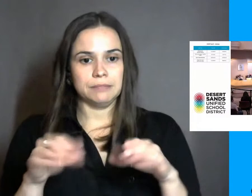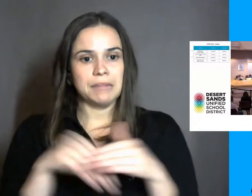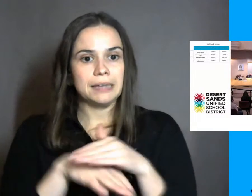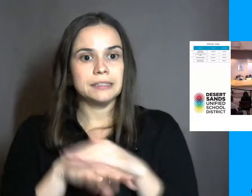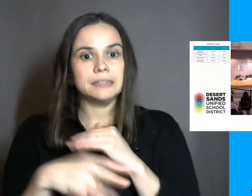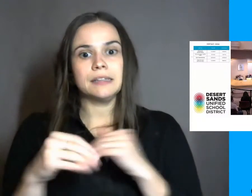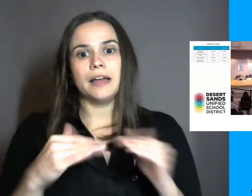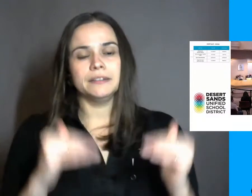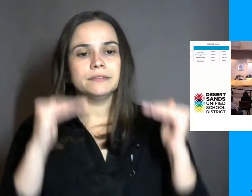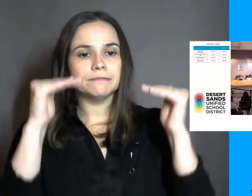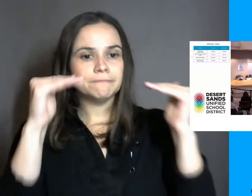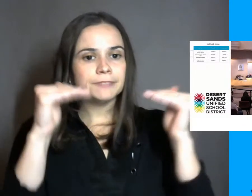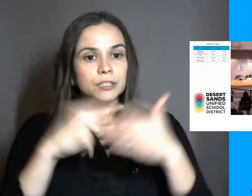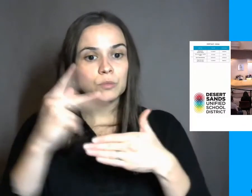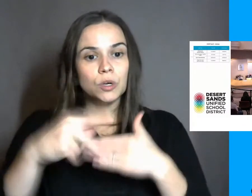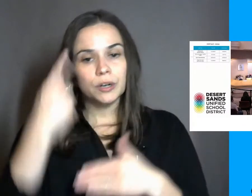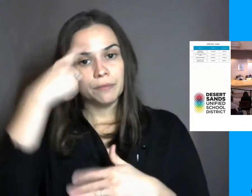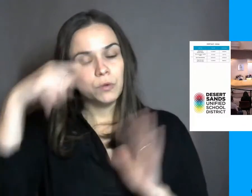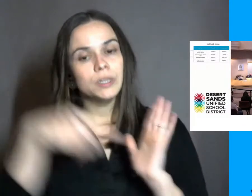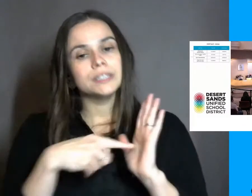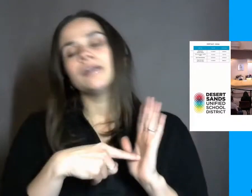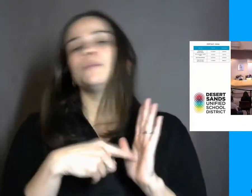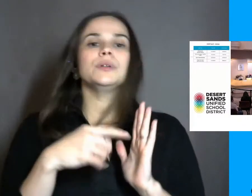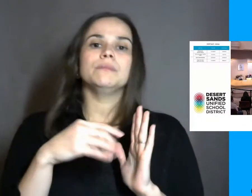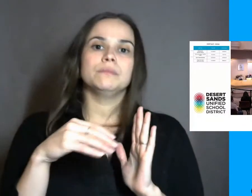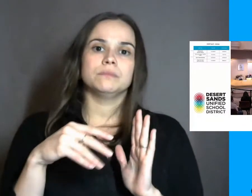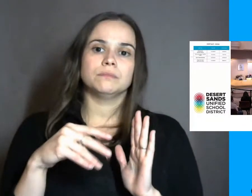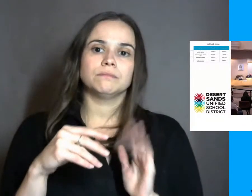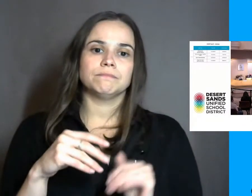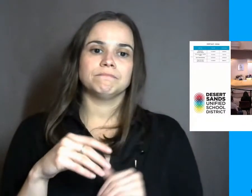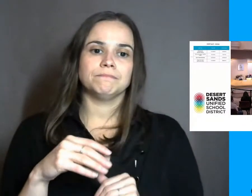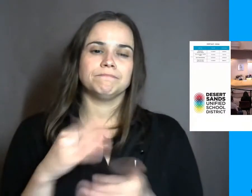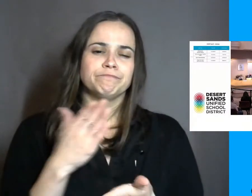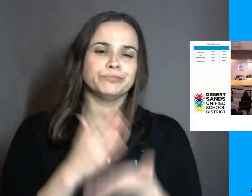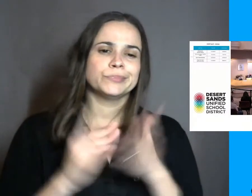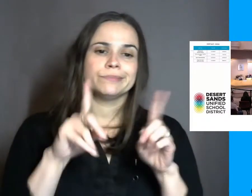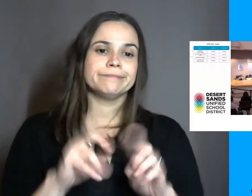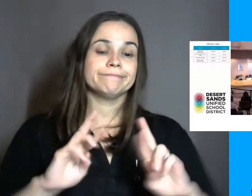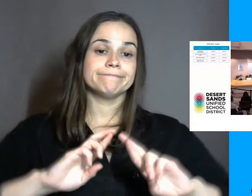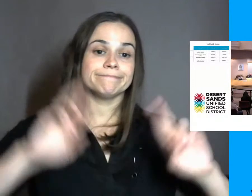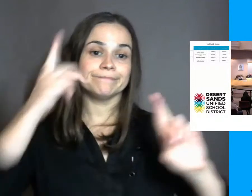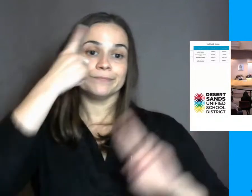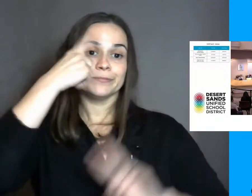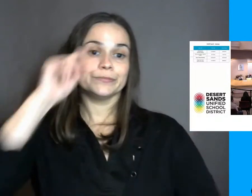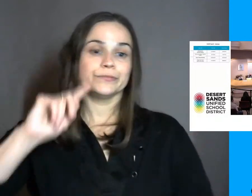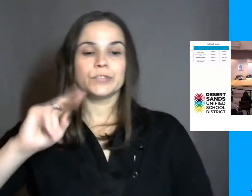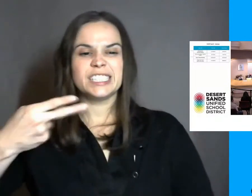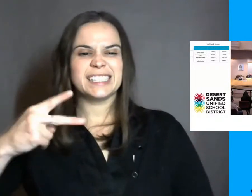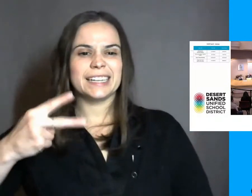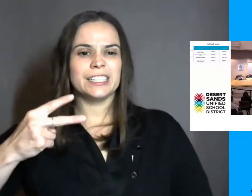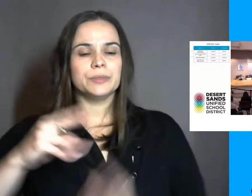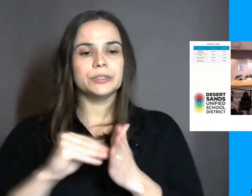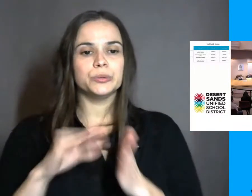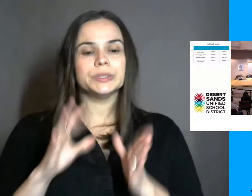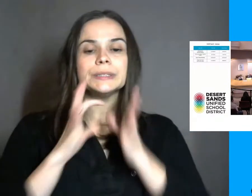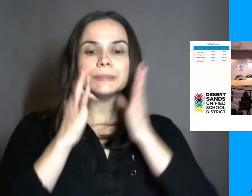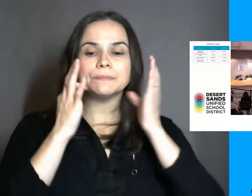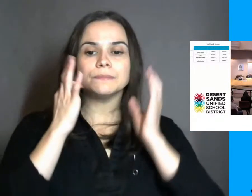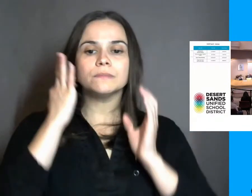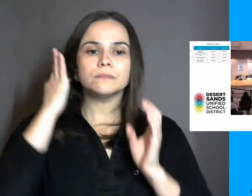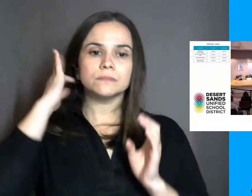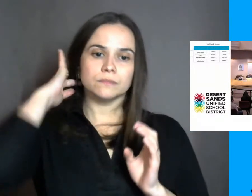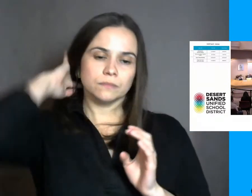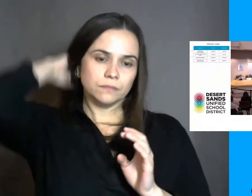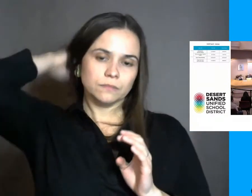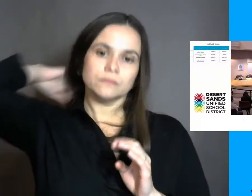providing PSAT and SAT assignments for our secondary students. And with 2.3,